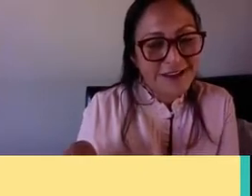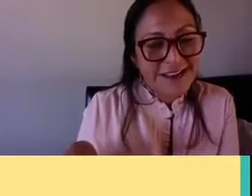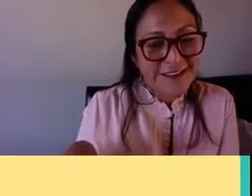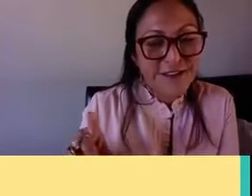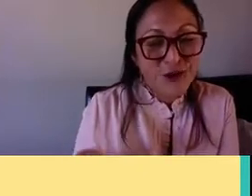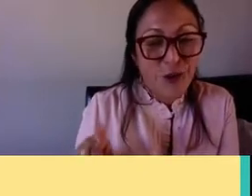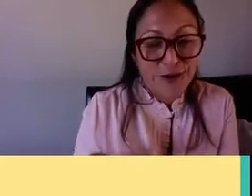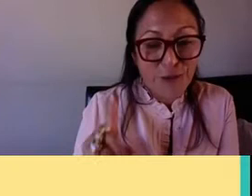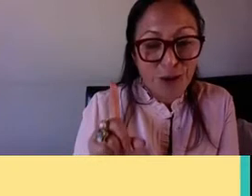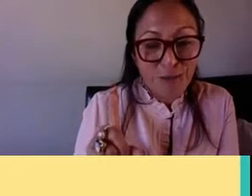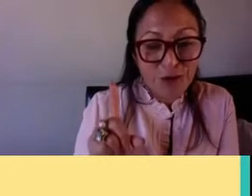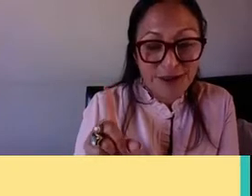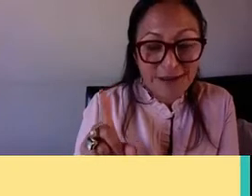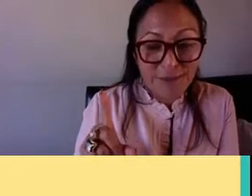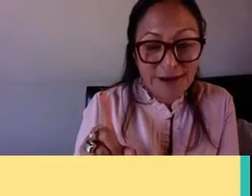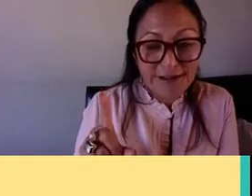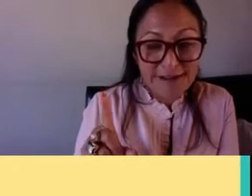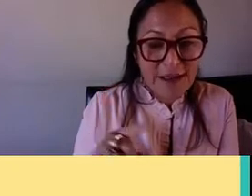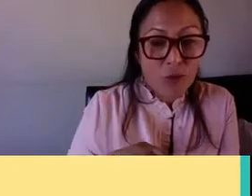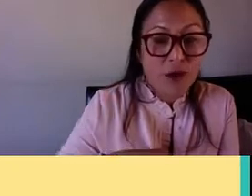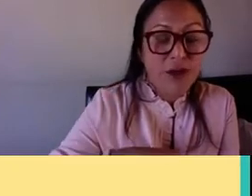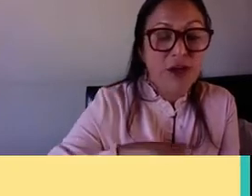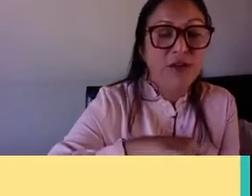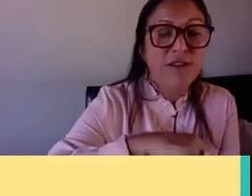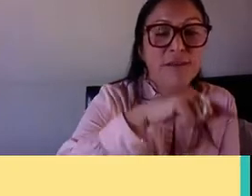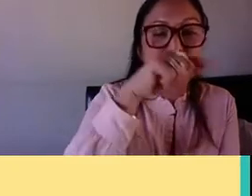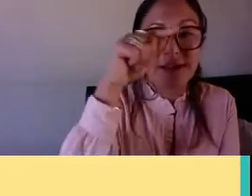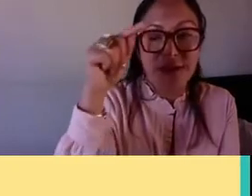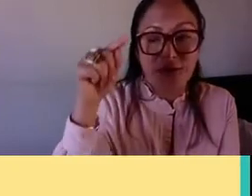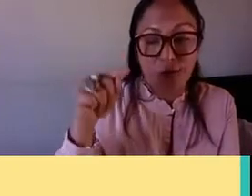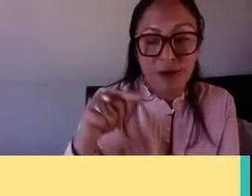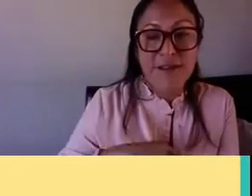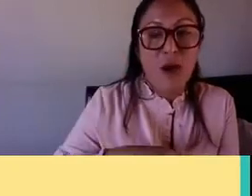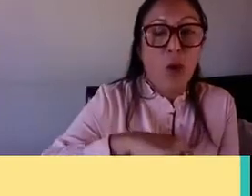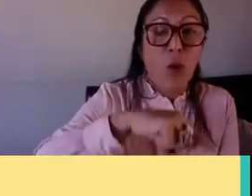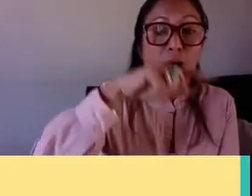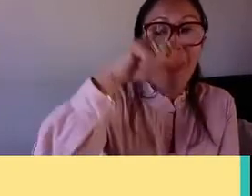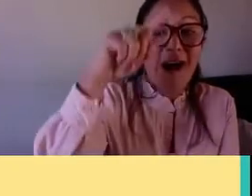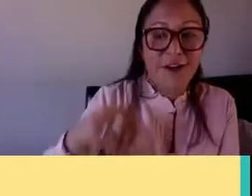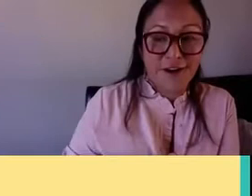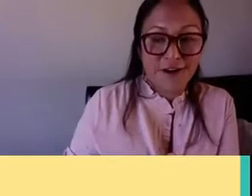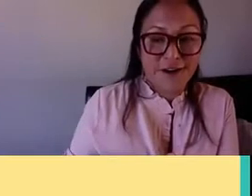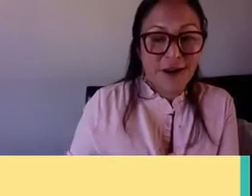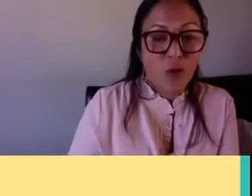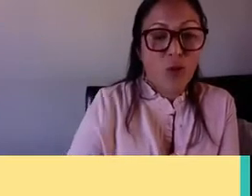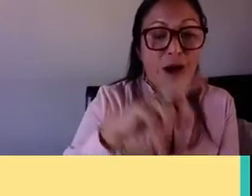one. Let's do water one more time, practice. We're going to use the music in your voice.